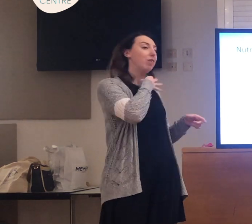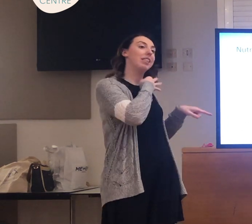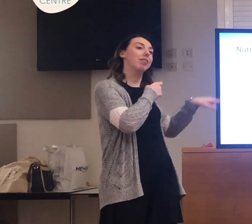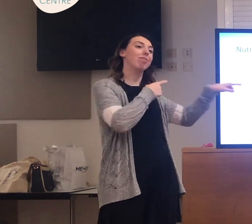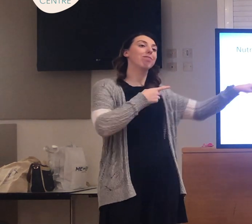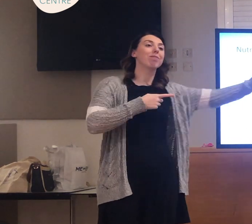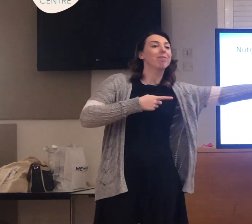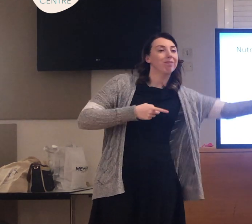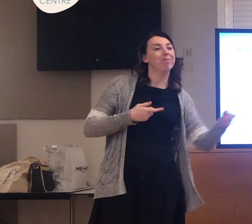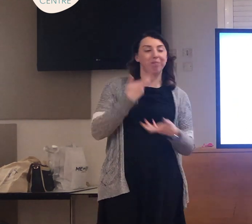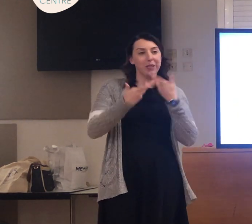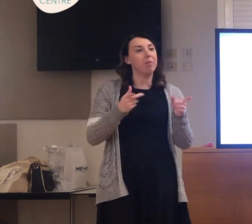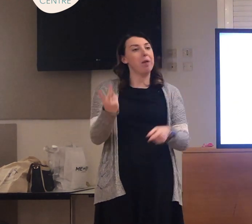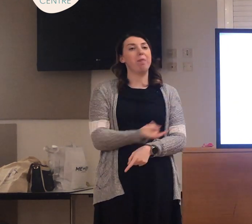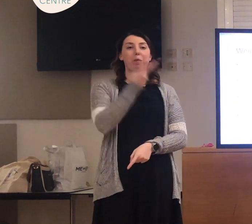well.